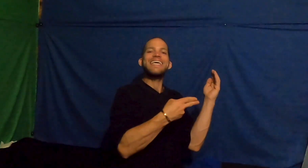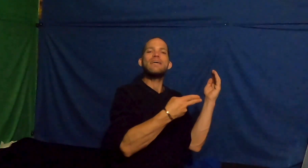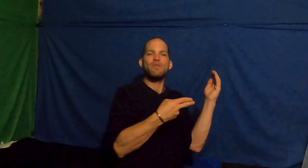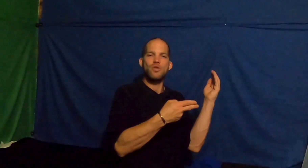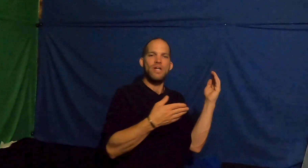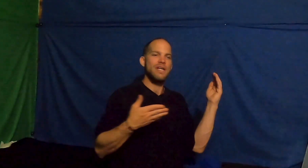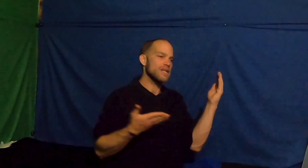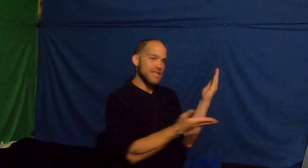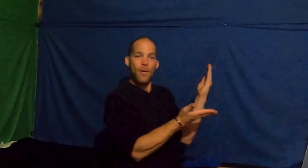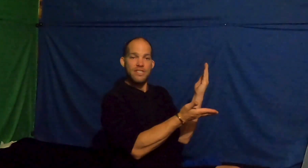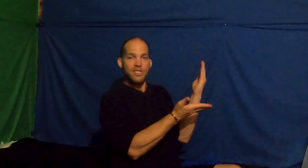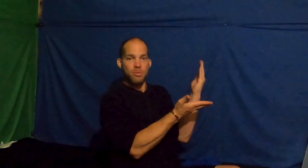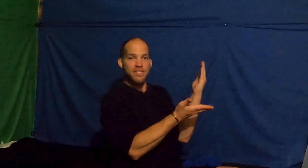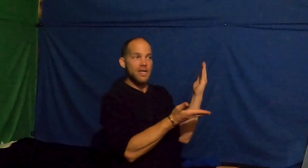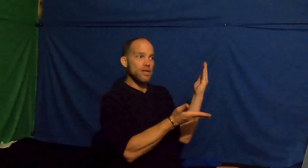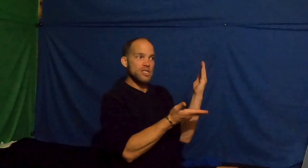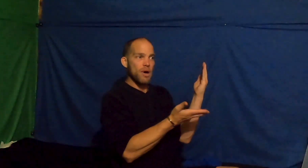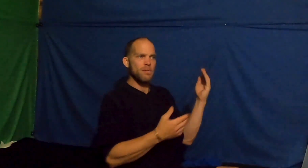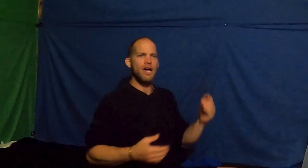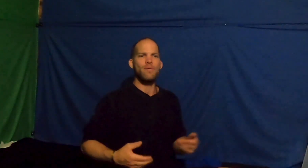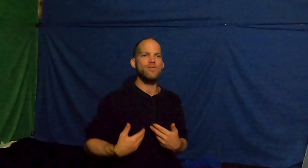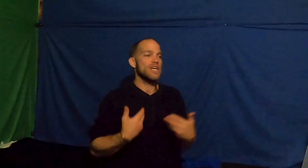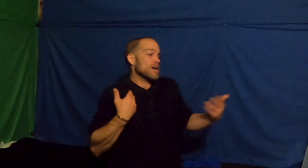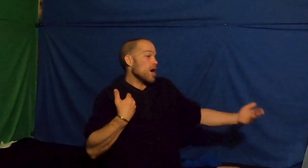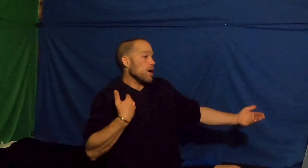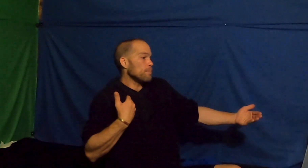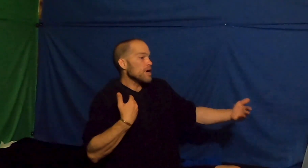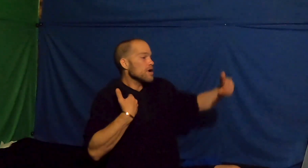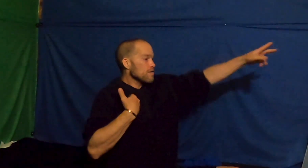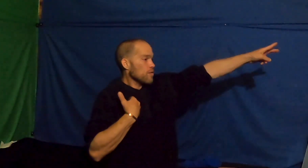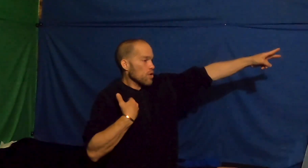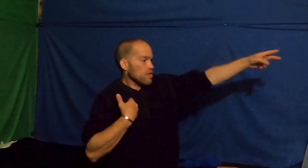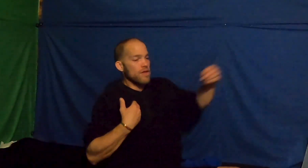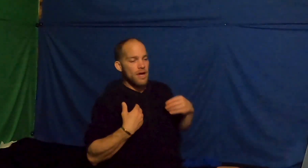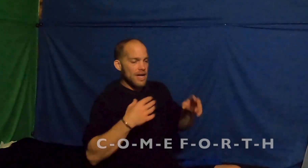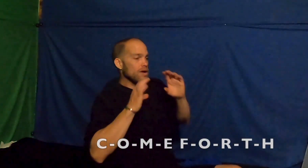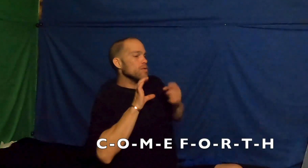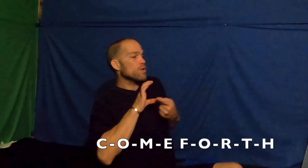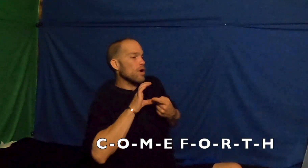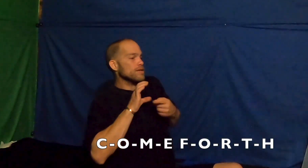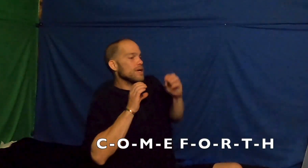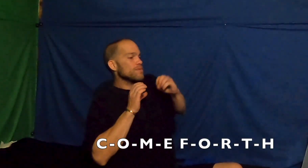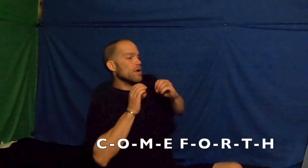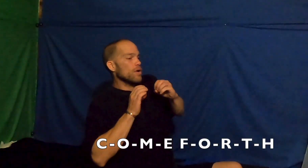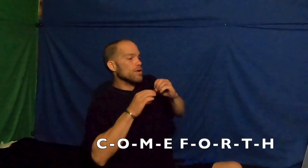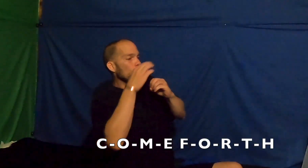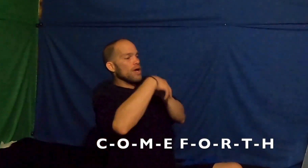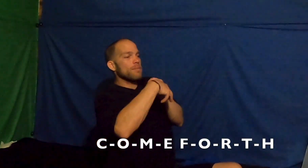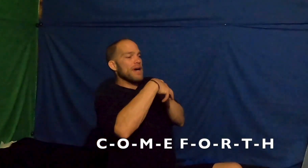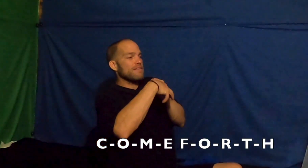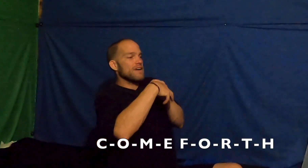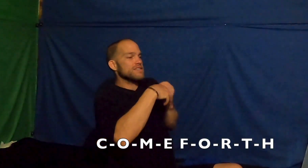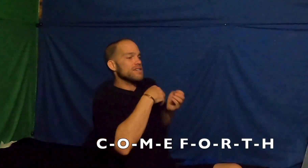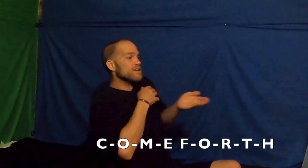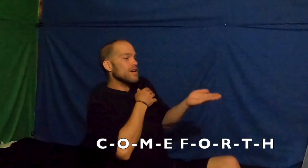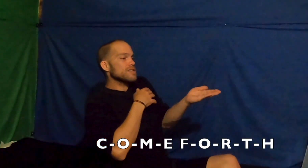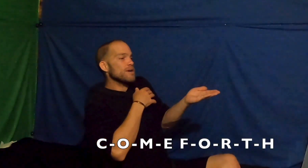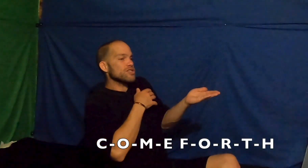in between it is now it's expressing on its bottom line. When you say come forth, now you concept, ongoing, manifest, expression.